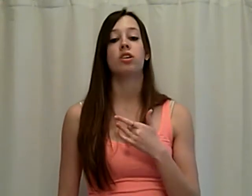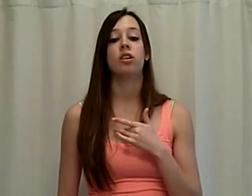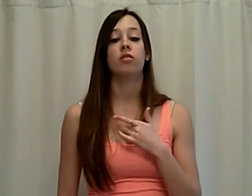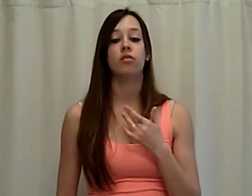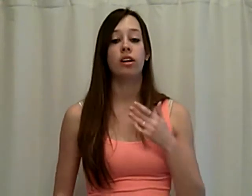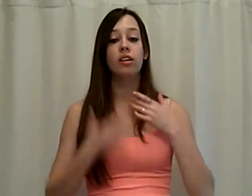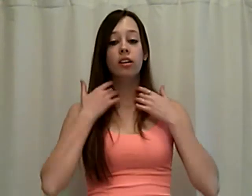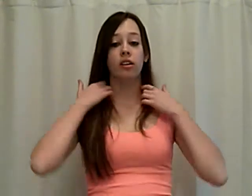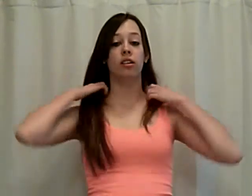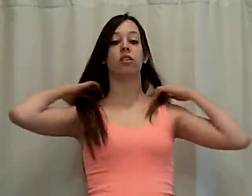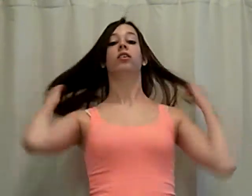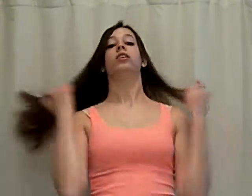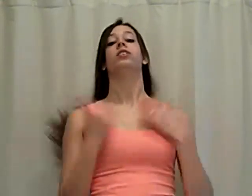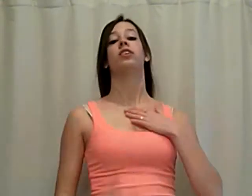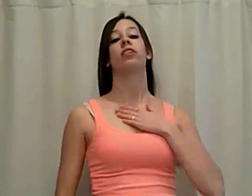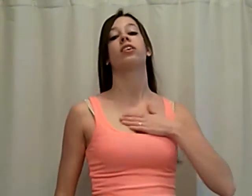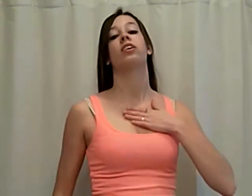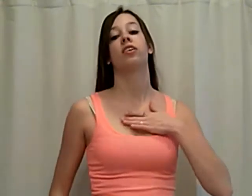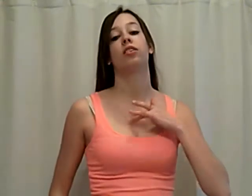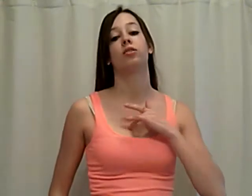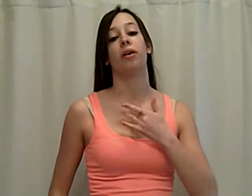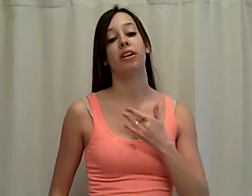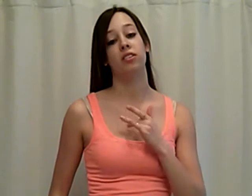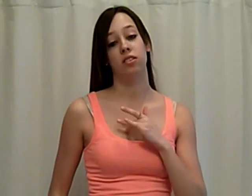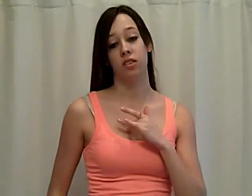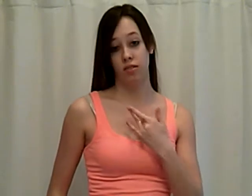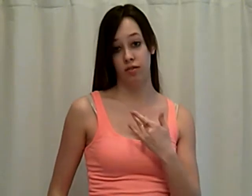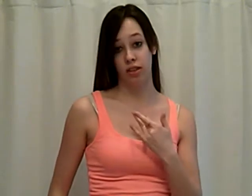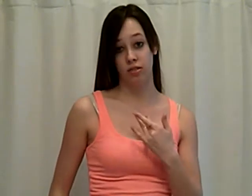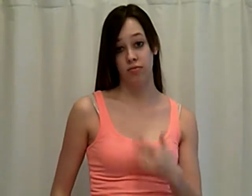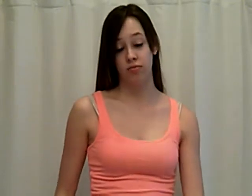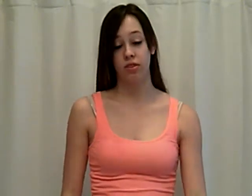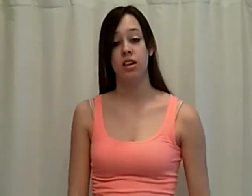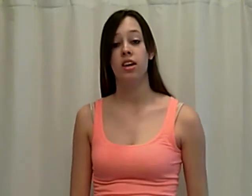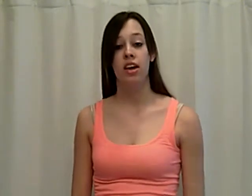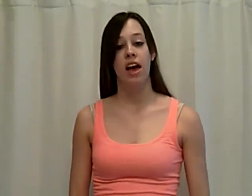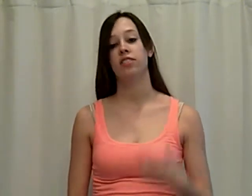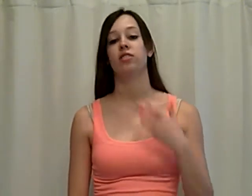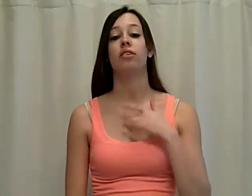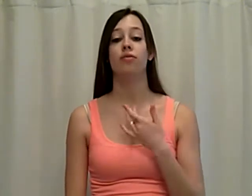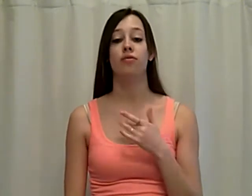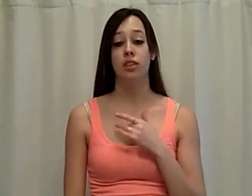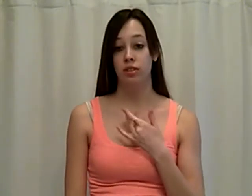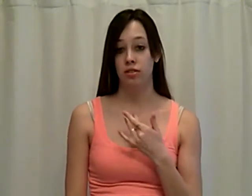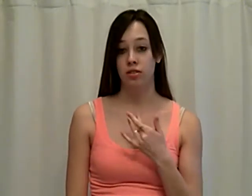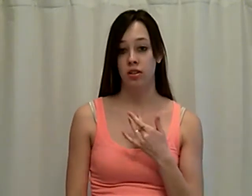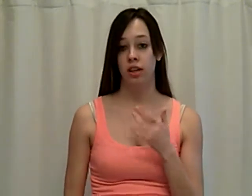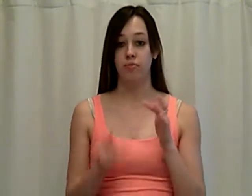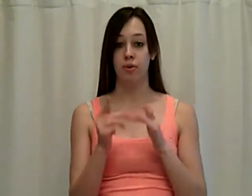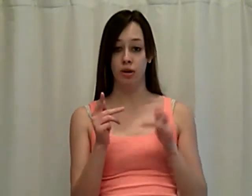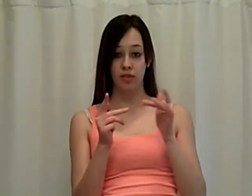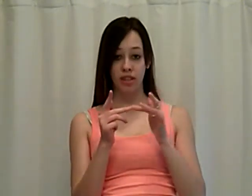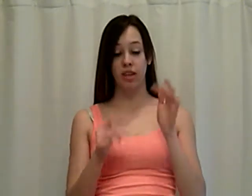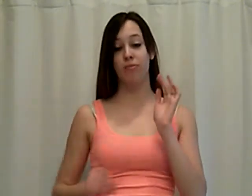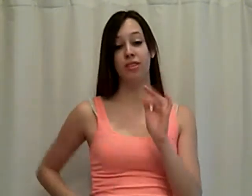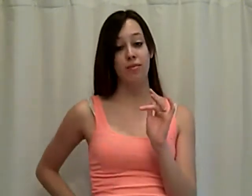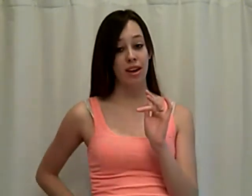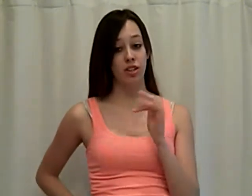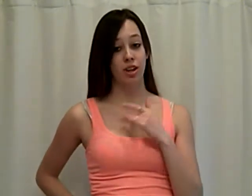it right on your neck right here twice. Feel. And so it feels like a perfect, keep the same hand shape